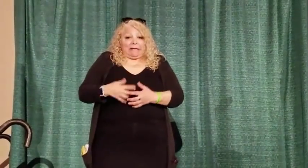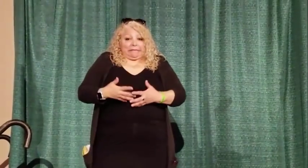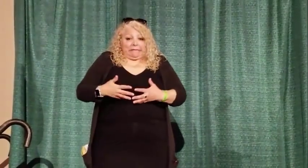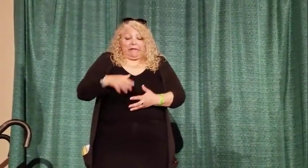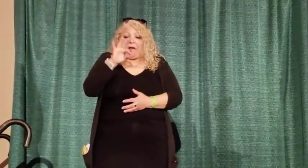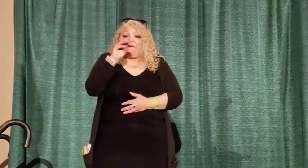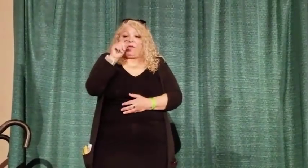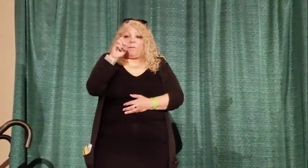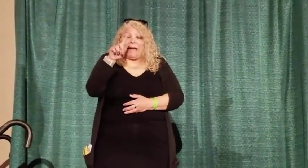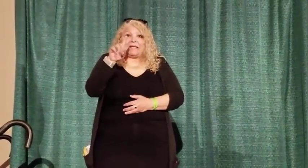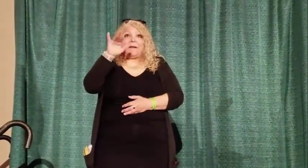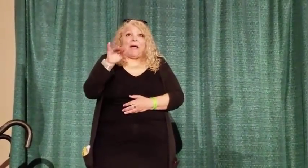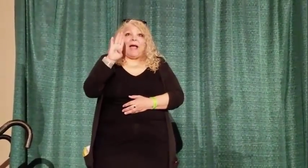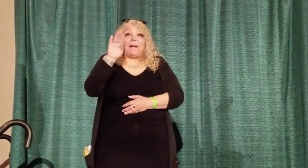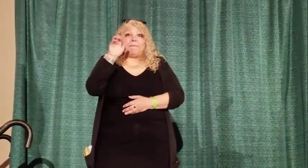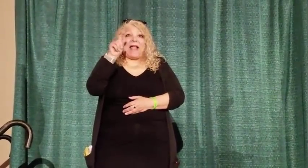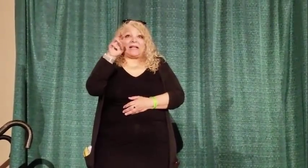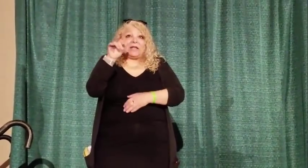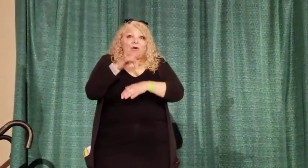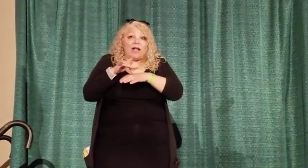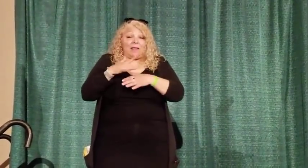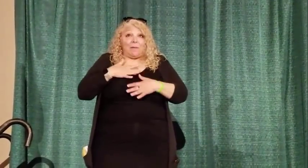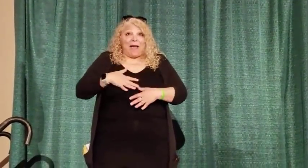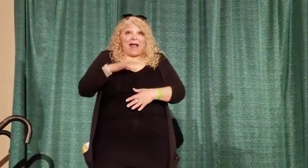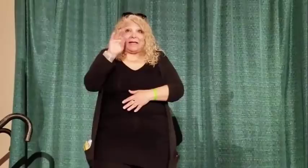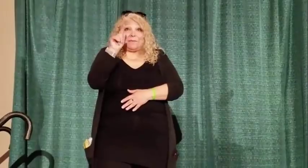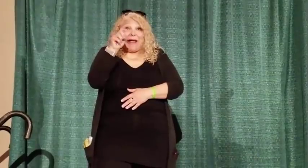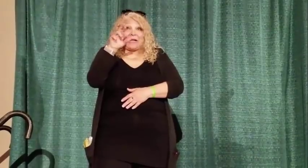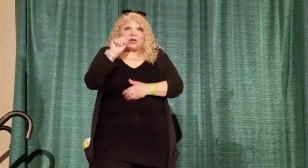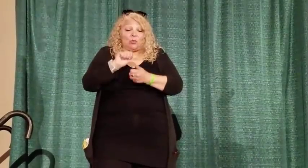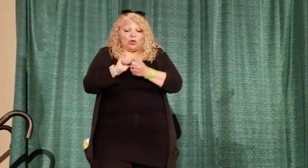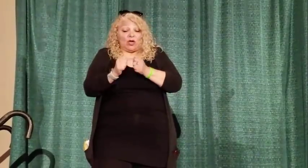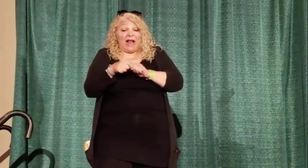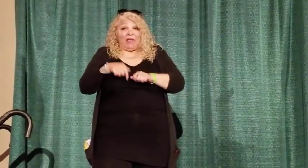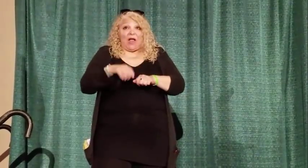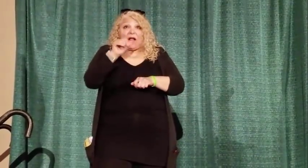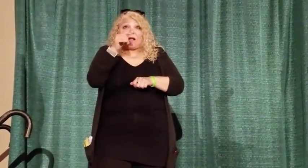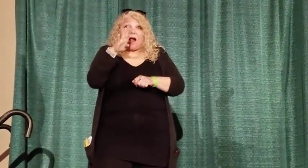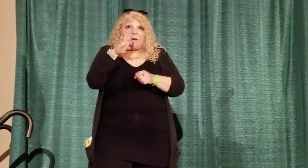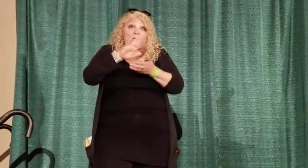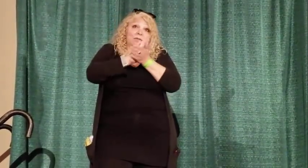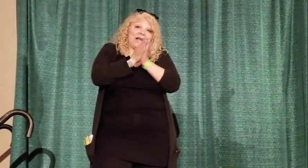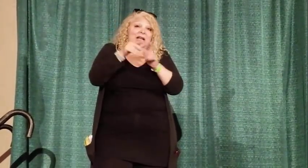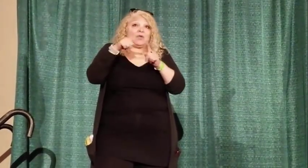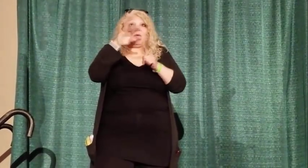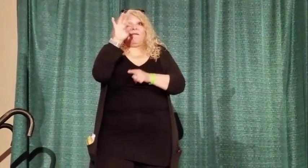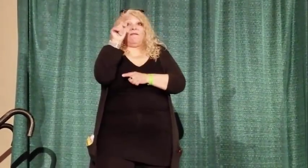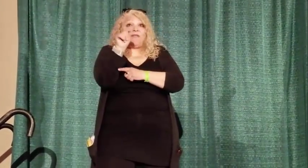bacteria. And the body's bacteria change those carbohydrates into fat.